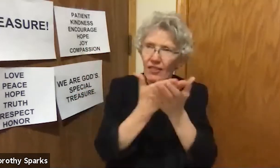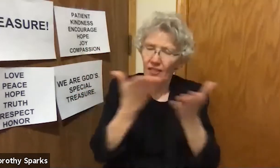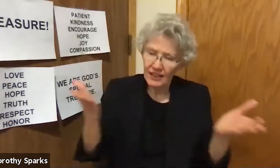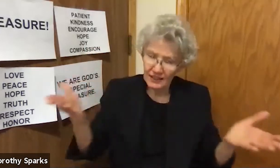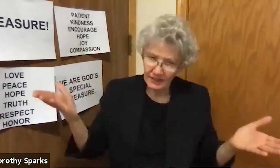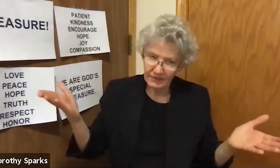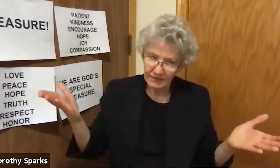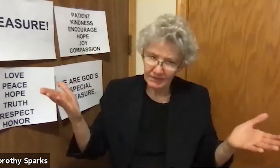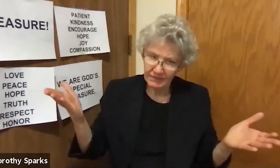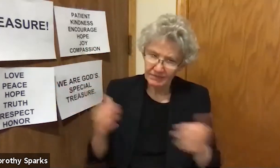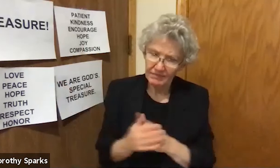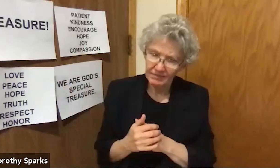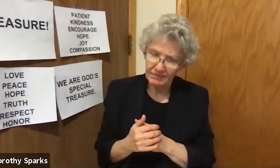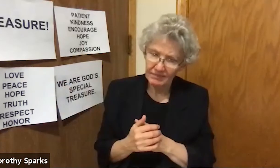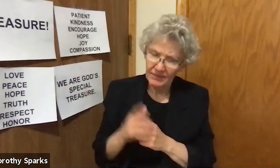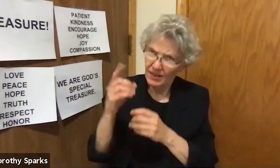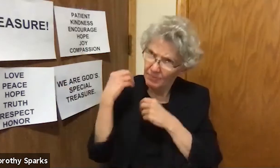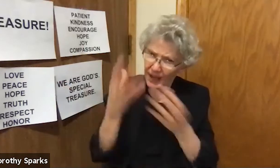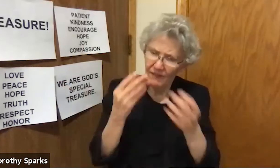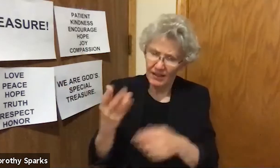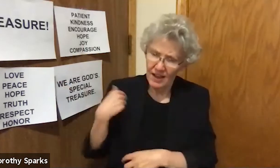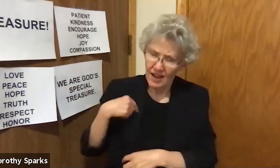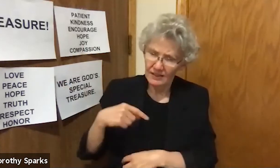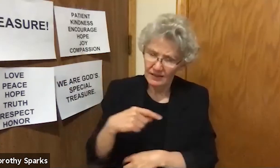You call us into relationship with all things.